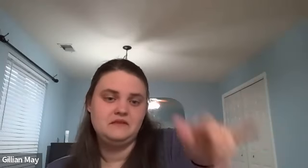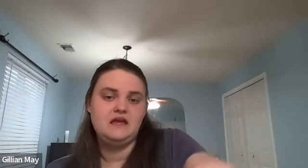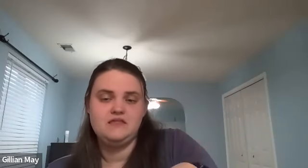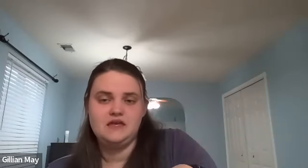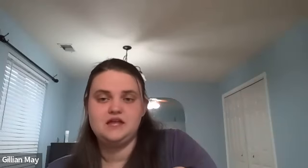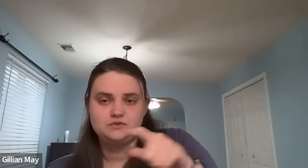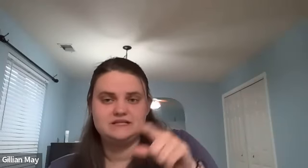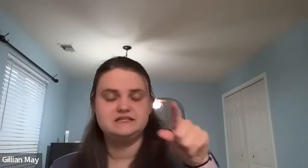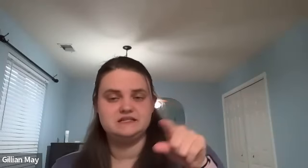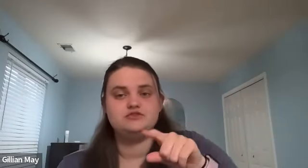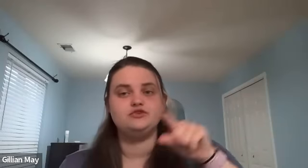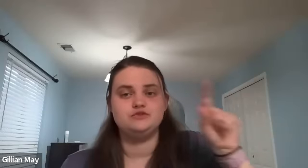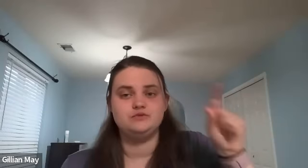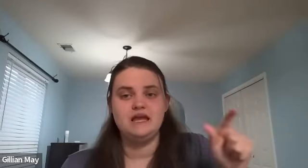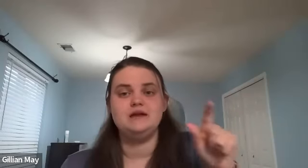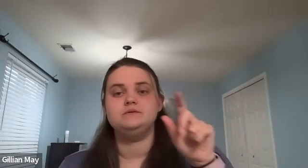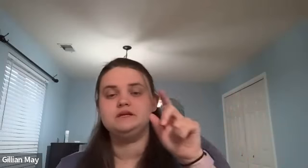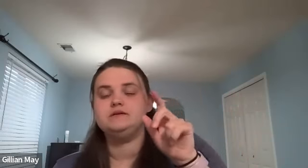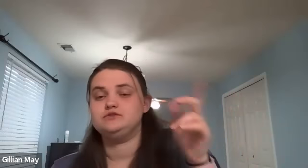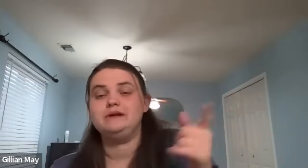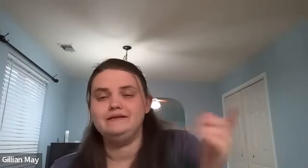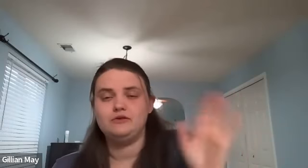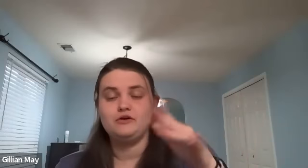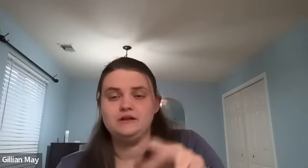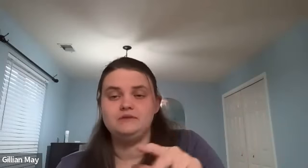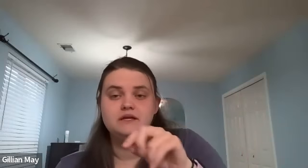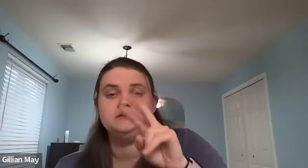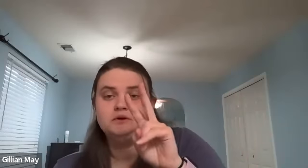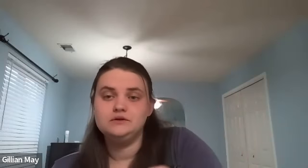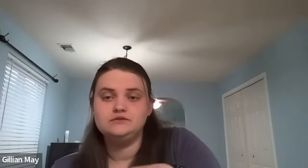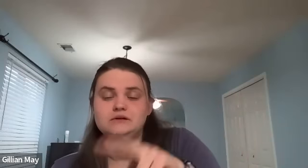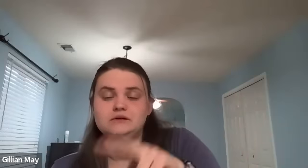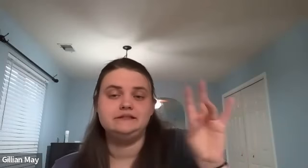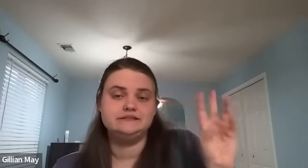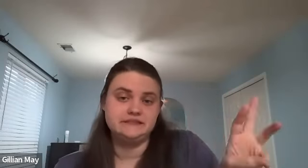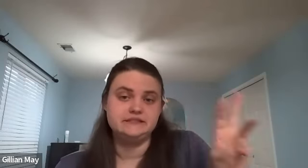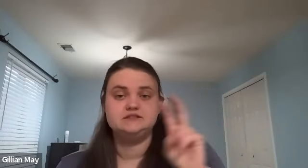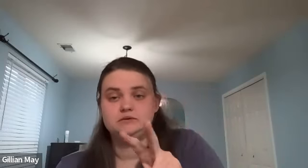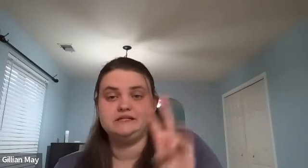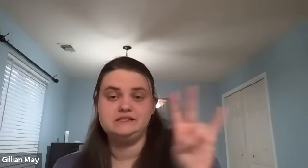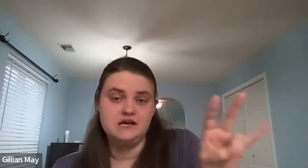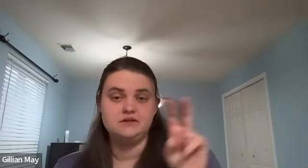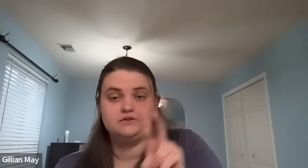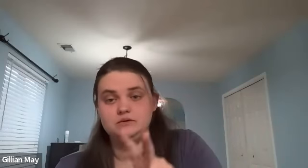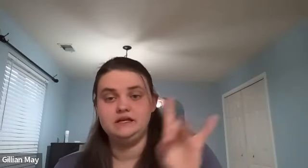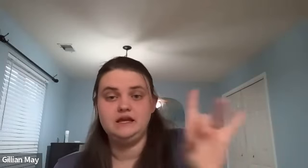And then your 26 through your 28 would be, or 20 or 30 would be 26, 27,